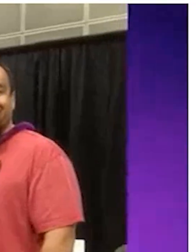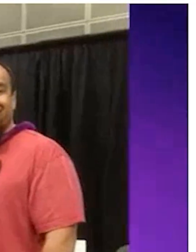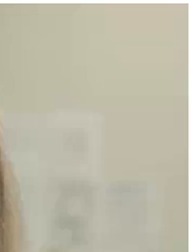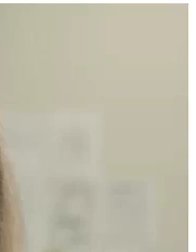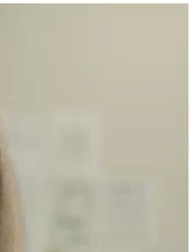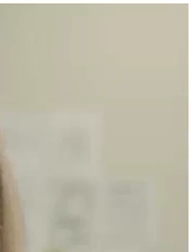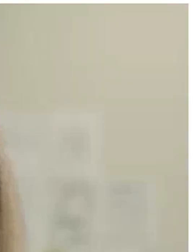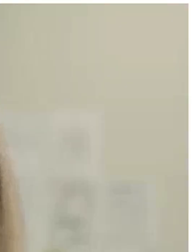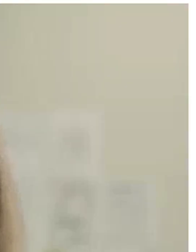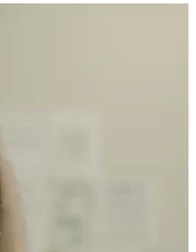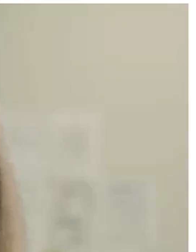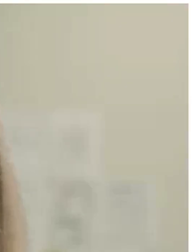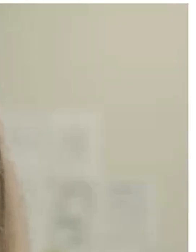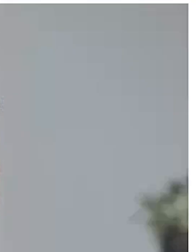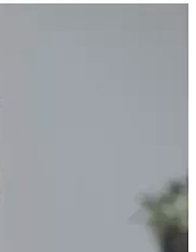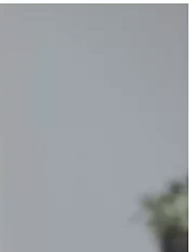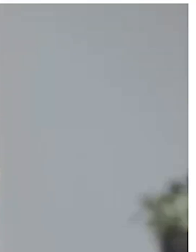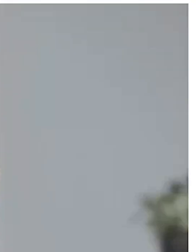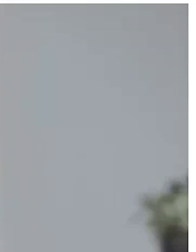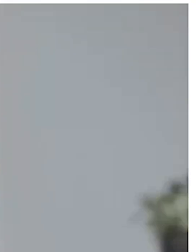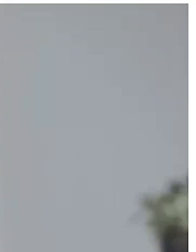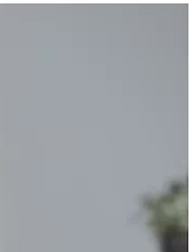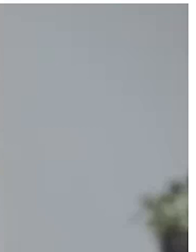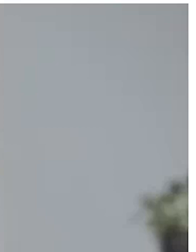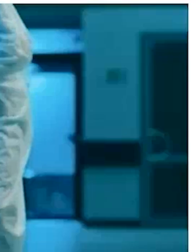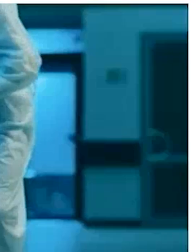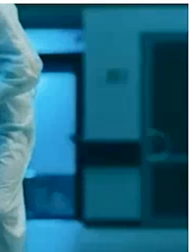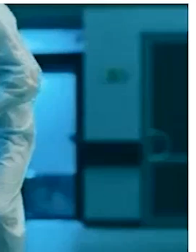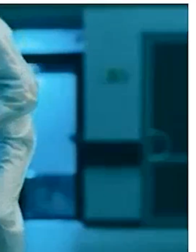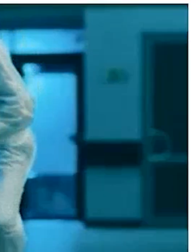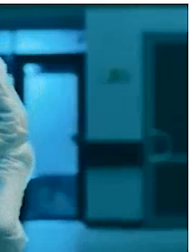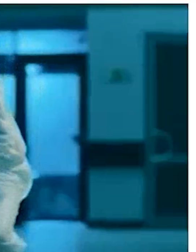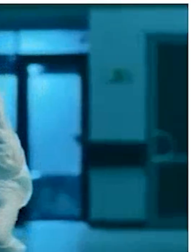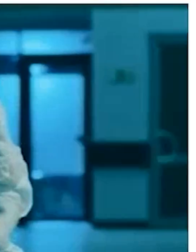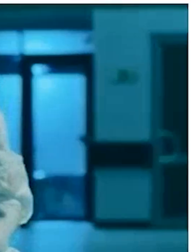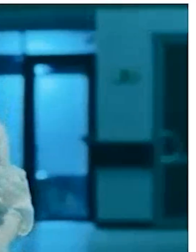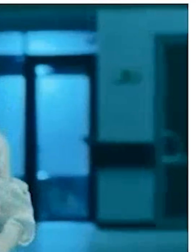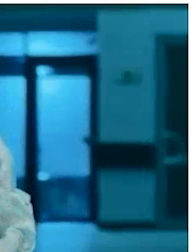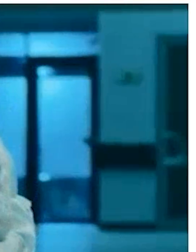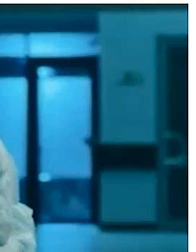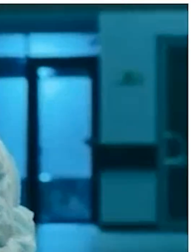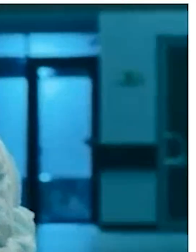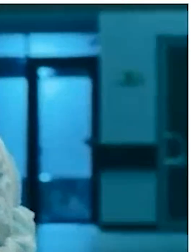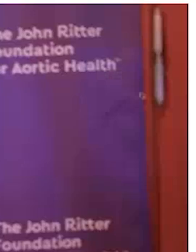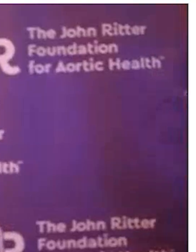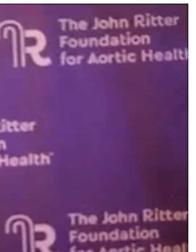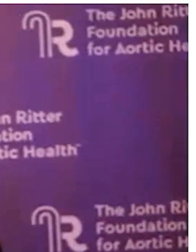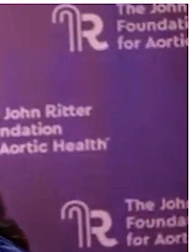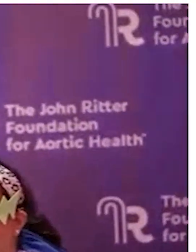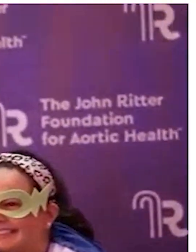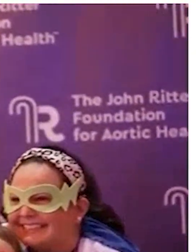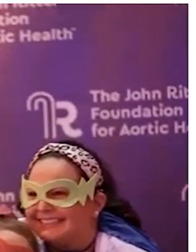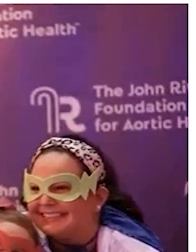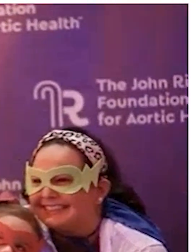repair them before the dissection occurs. Doing research and education specifically to those physicians on the front line in the